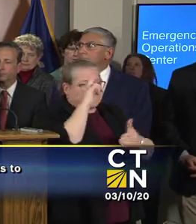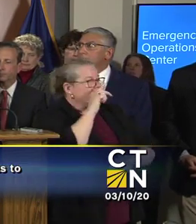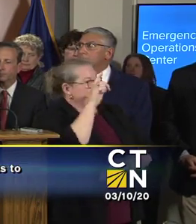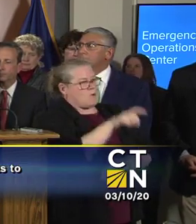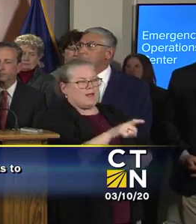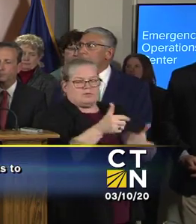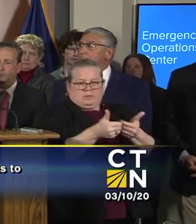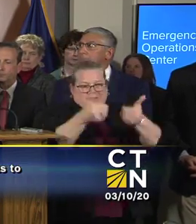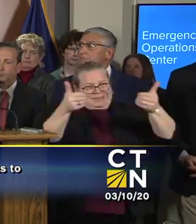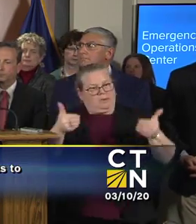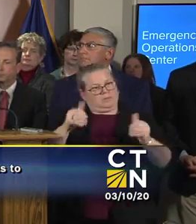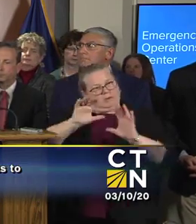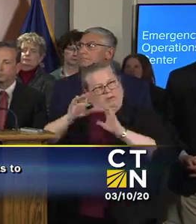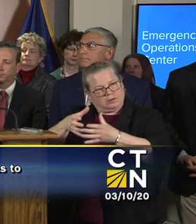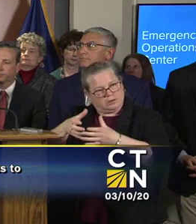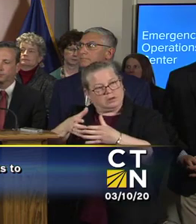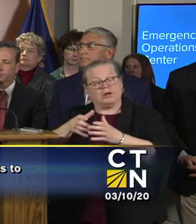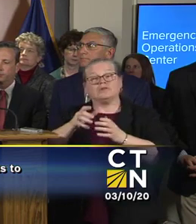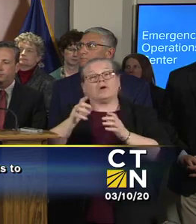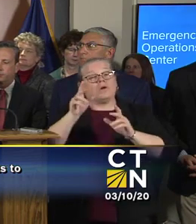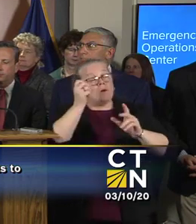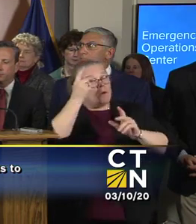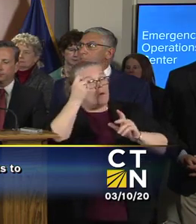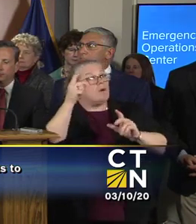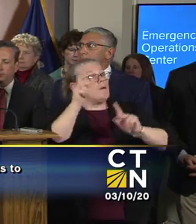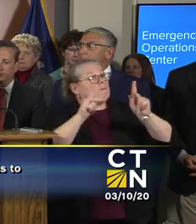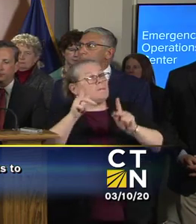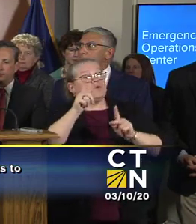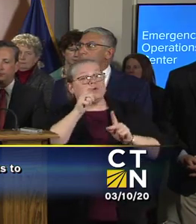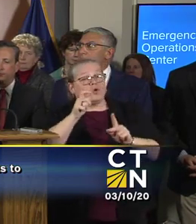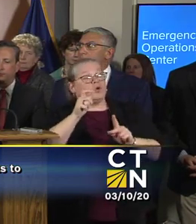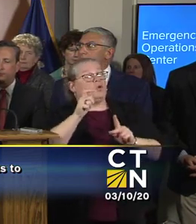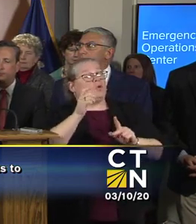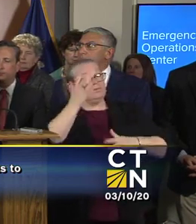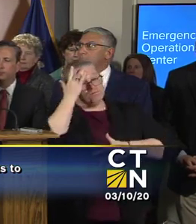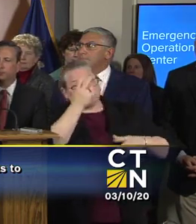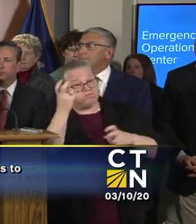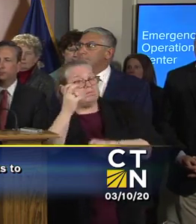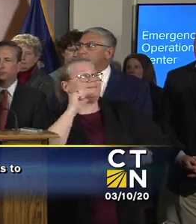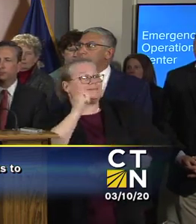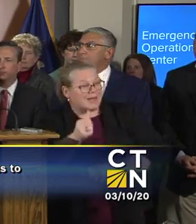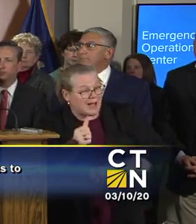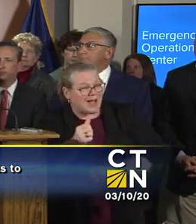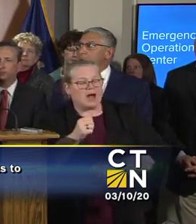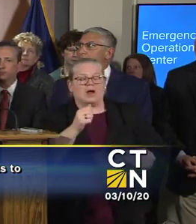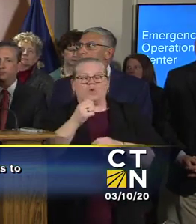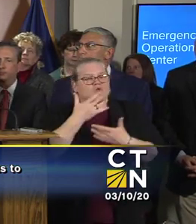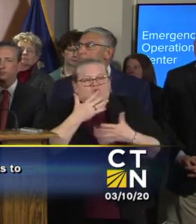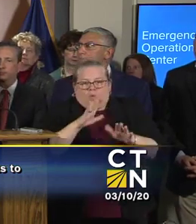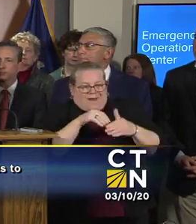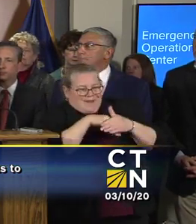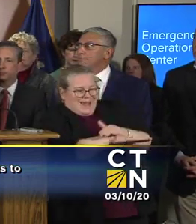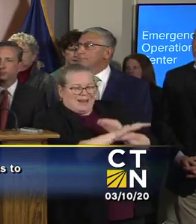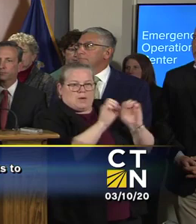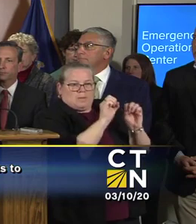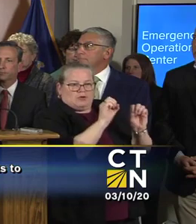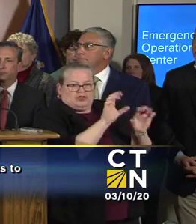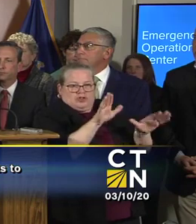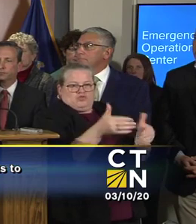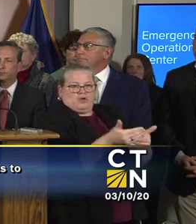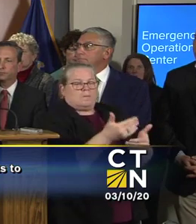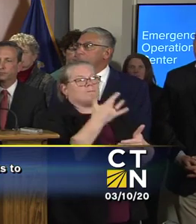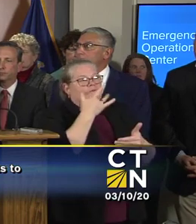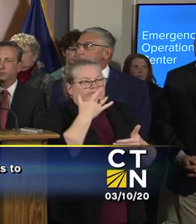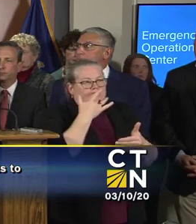have to keep people who are not acutely ill out of those EDs and not consuming the staff and the resources in there. So that's a critical step, and we now have